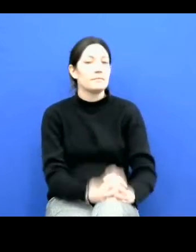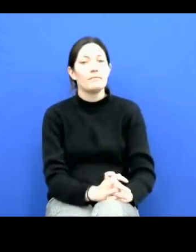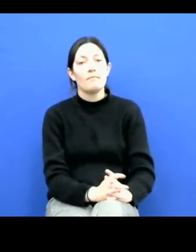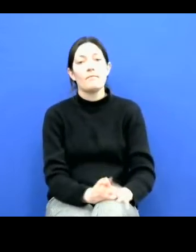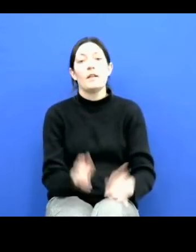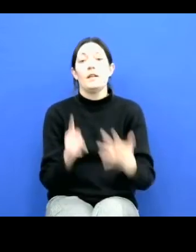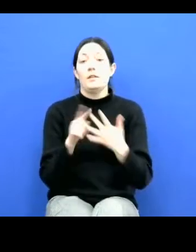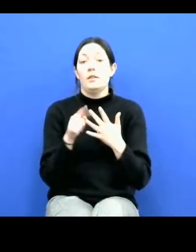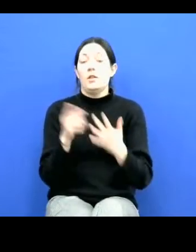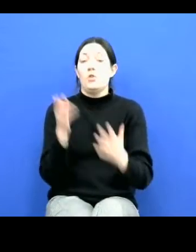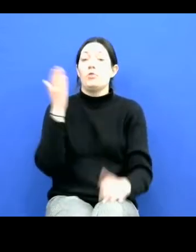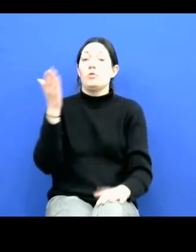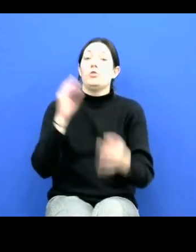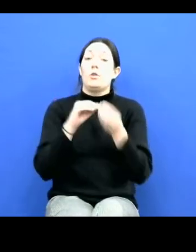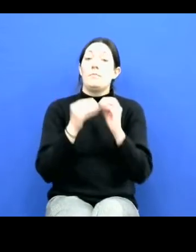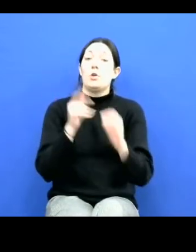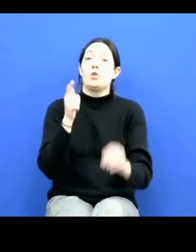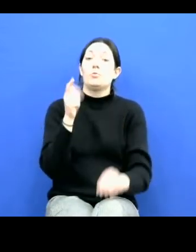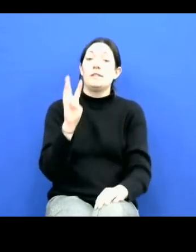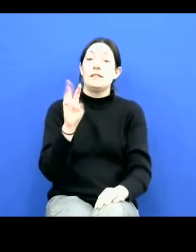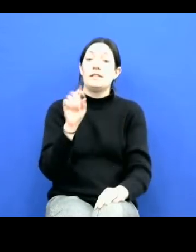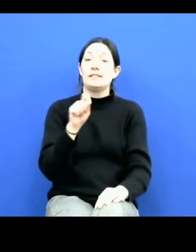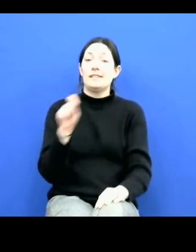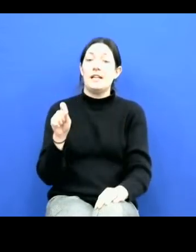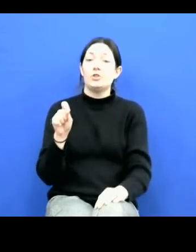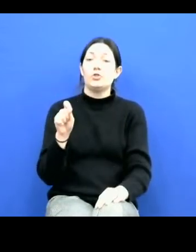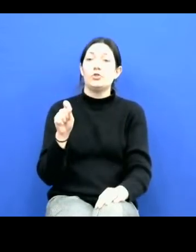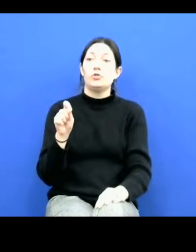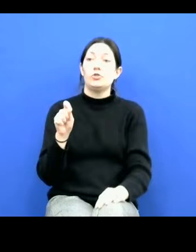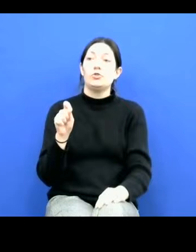Fellow board members, I have resolution 26 dash.